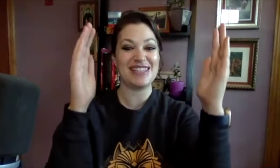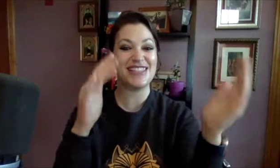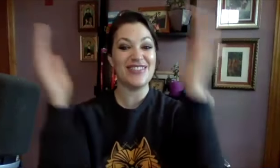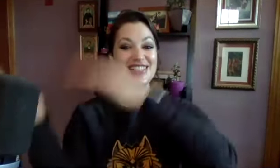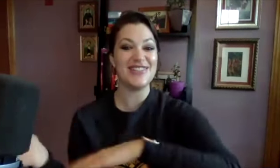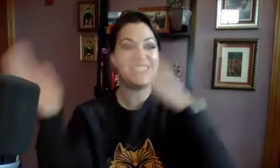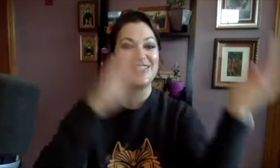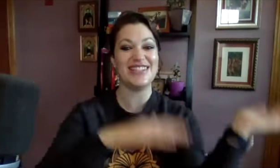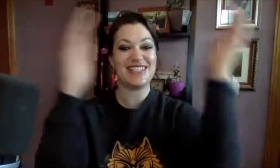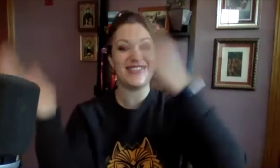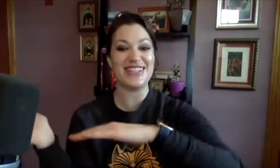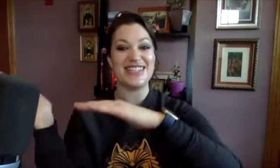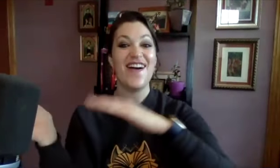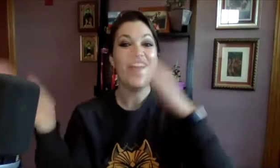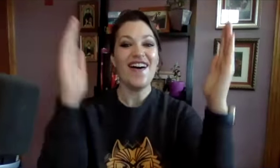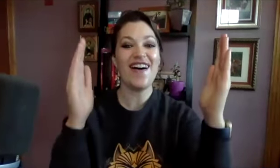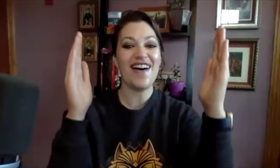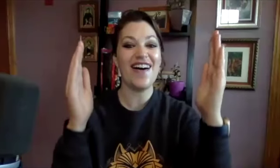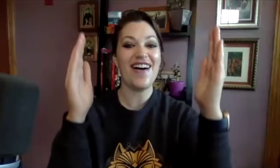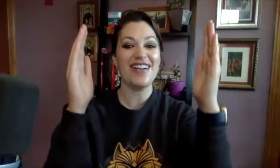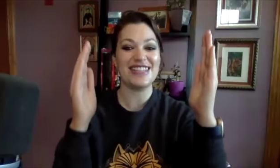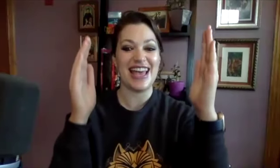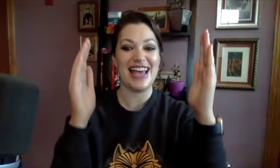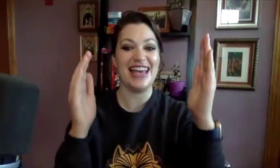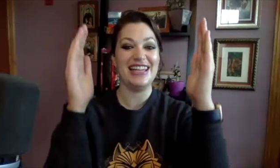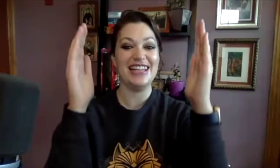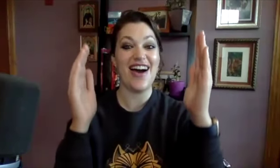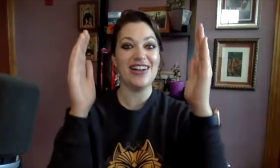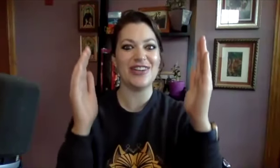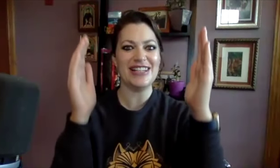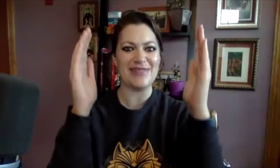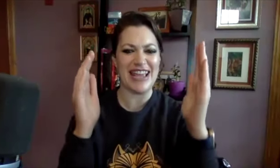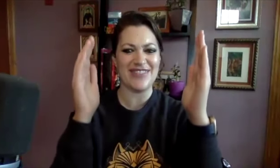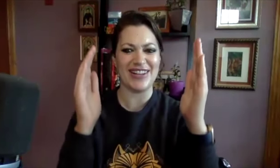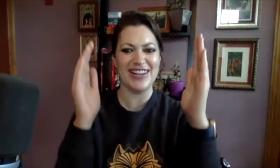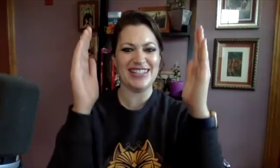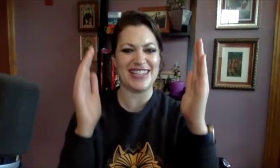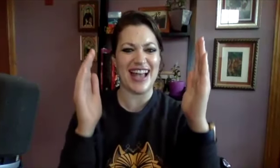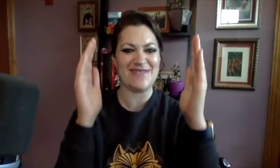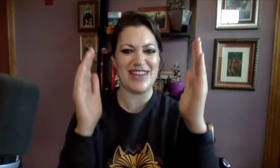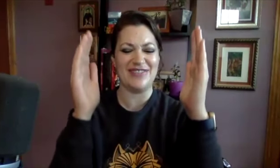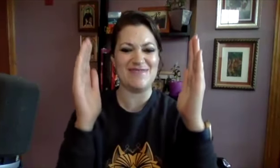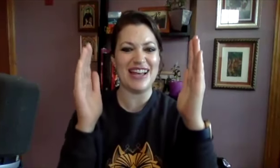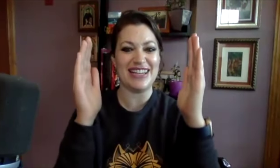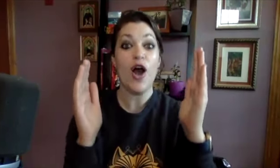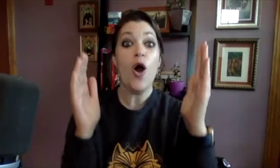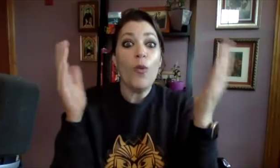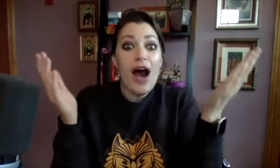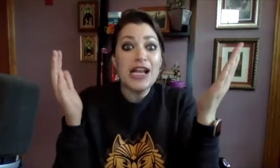go swish, swish, swish all day long. Great job, Ava. Good job, everybody. What about